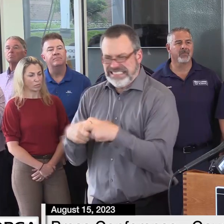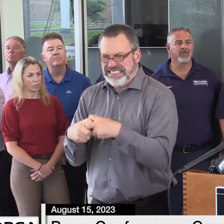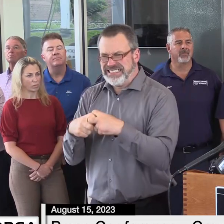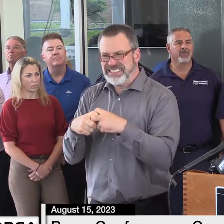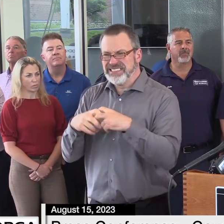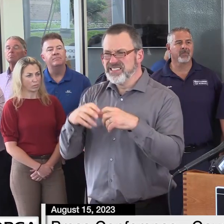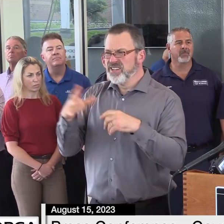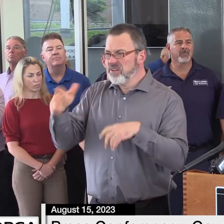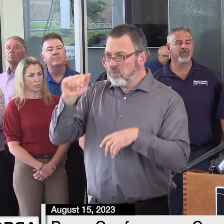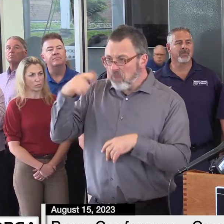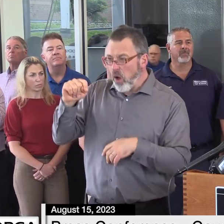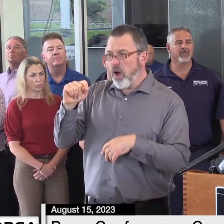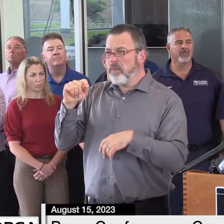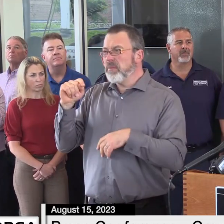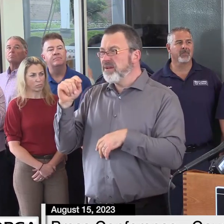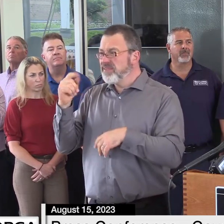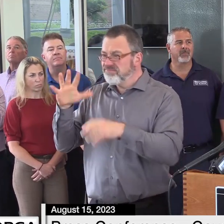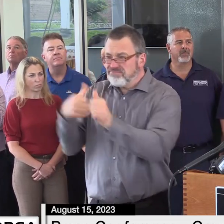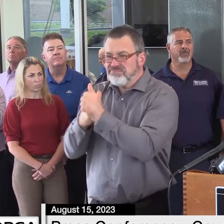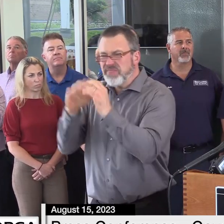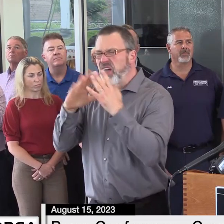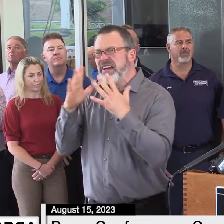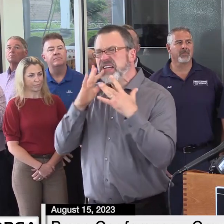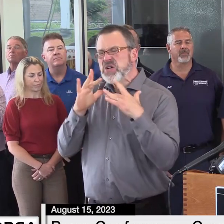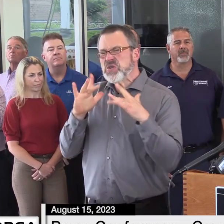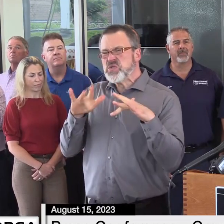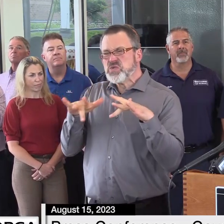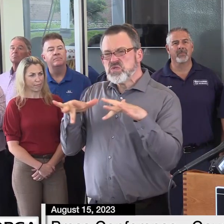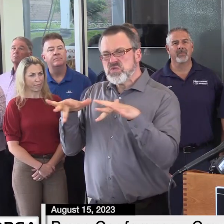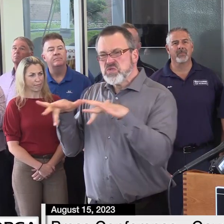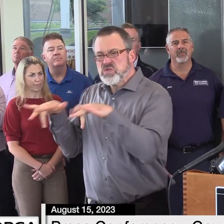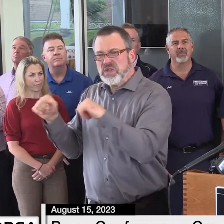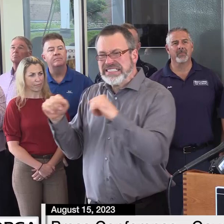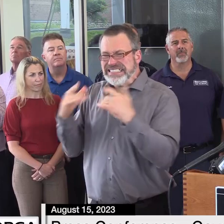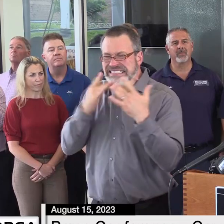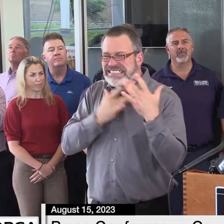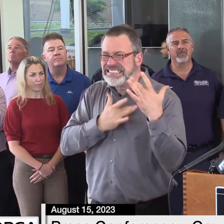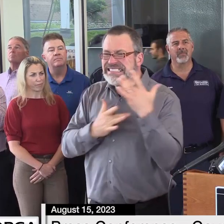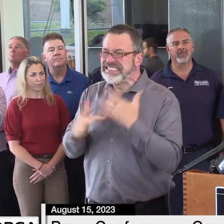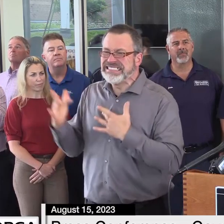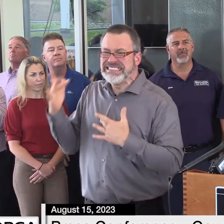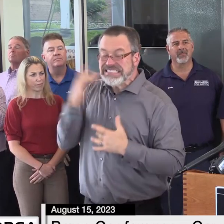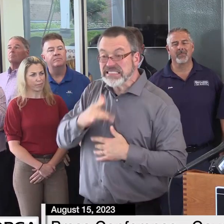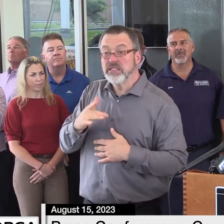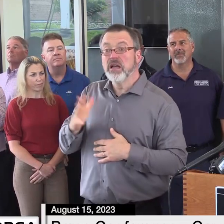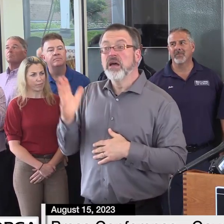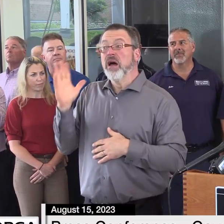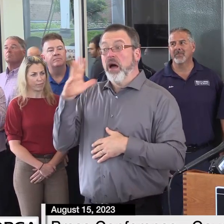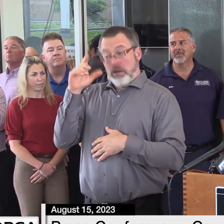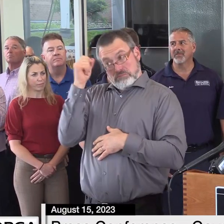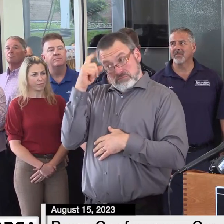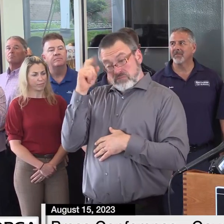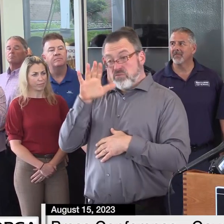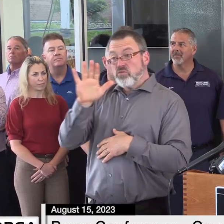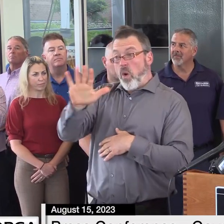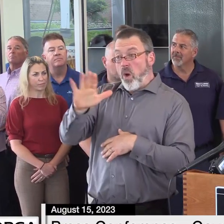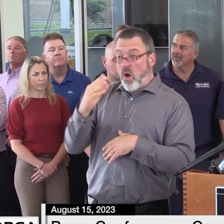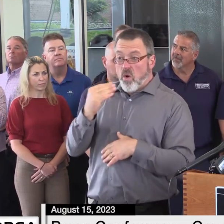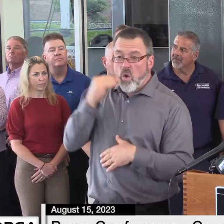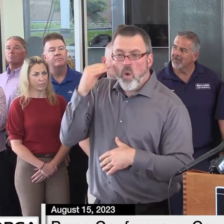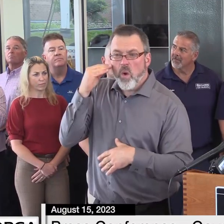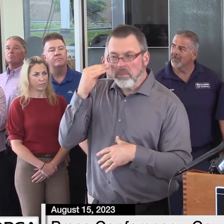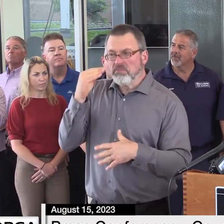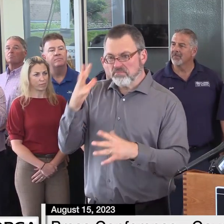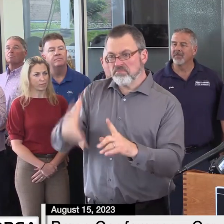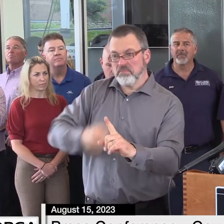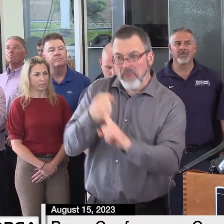currently, anybody who has been affected by, their home has been affected by the storm has rental assistance.